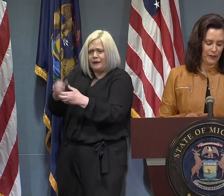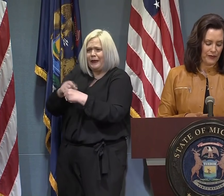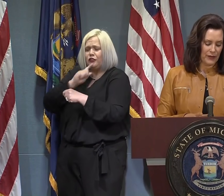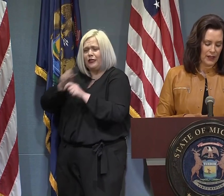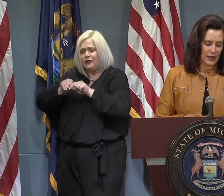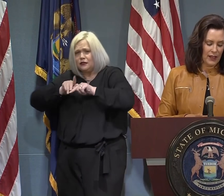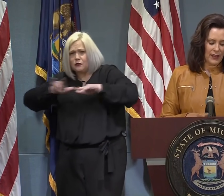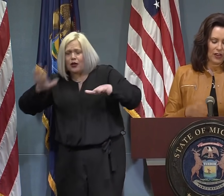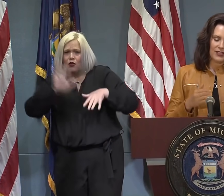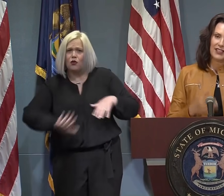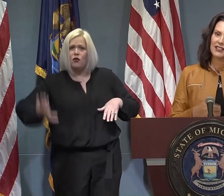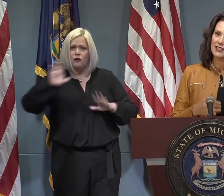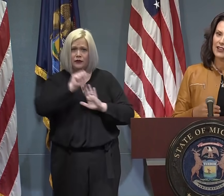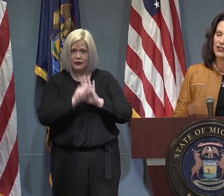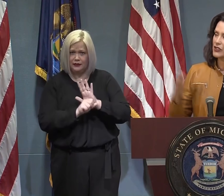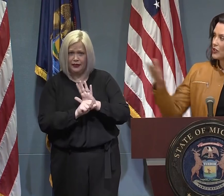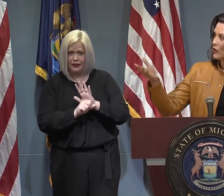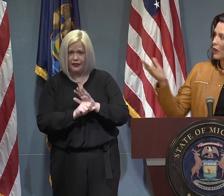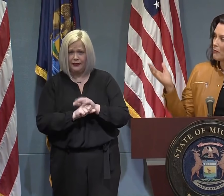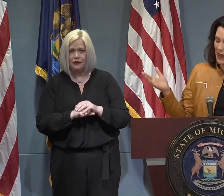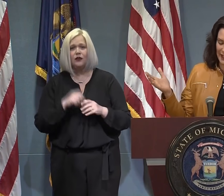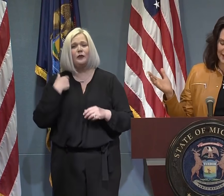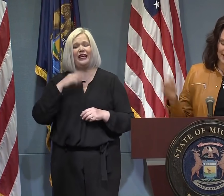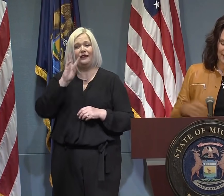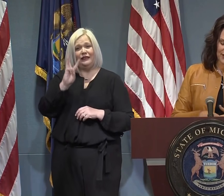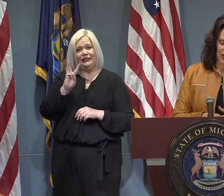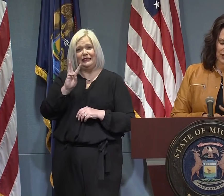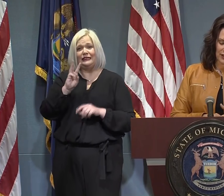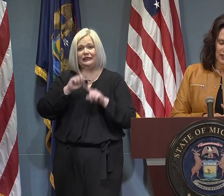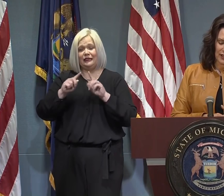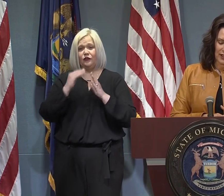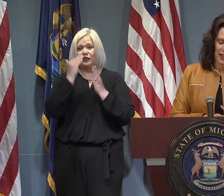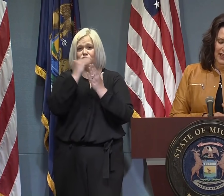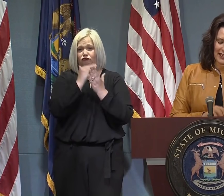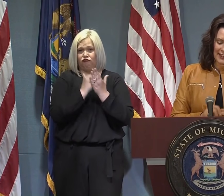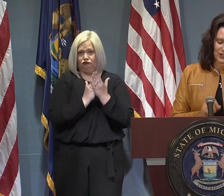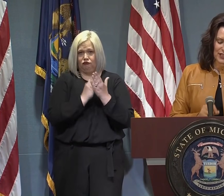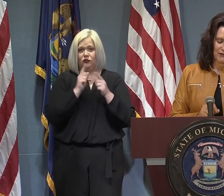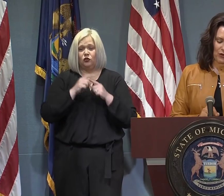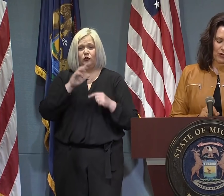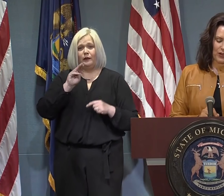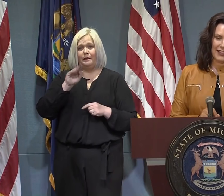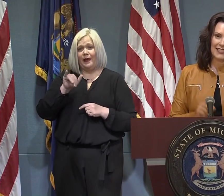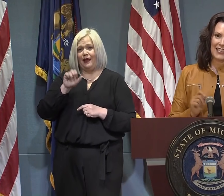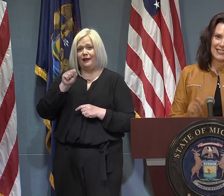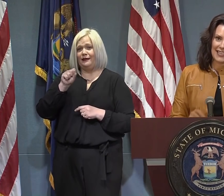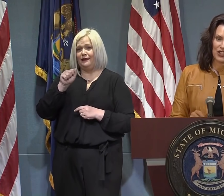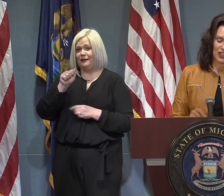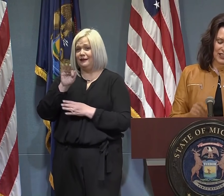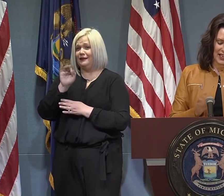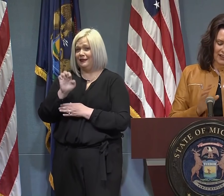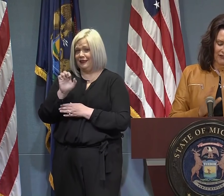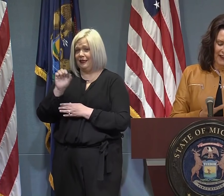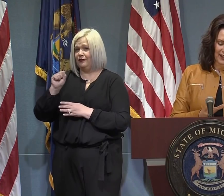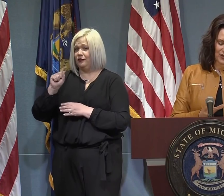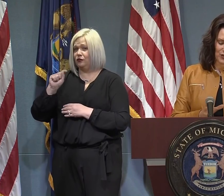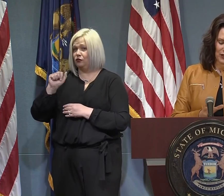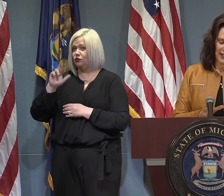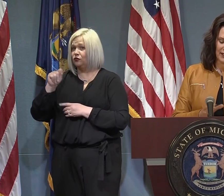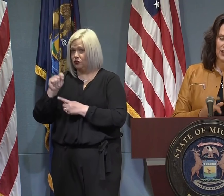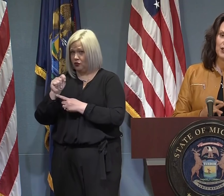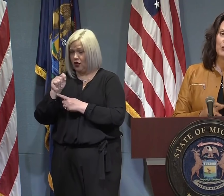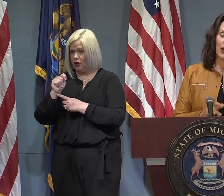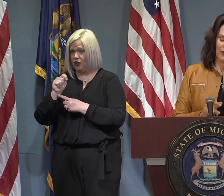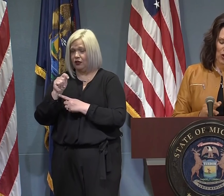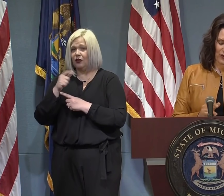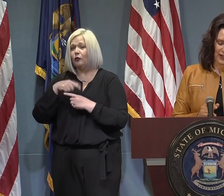spread. There are 6 stages to our My Safe Start, and each step forward is contingent on factors